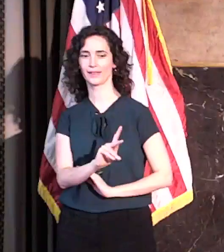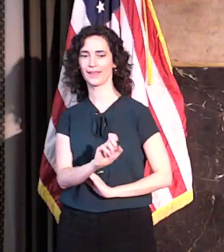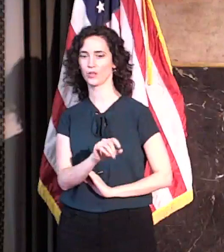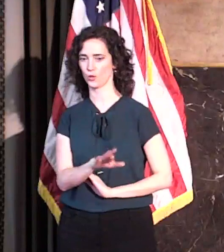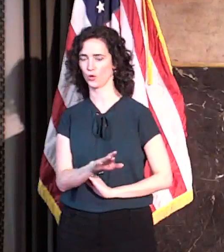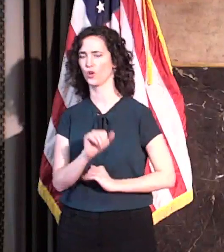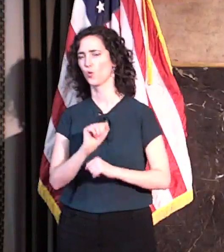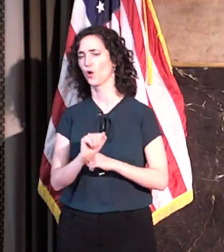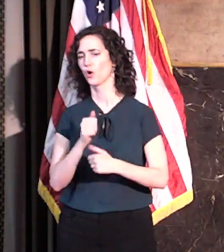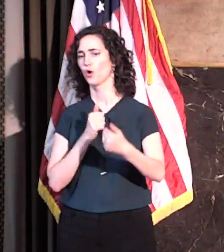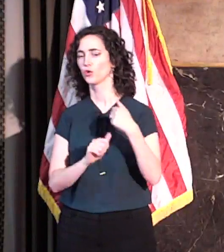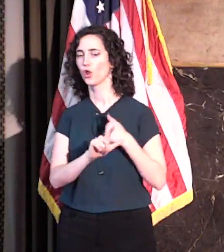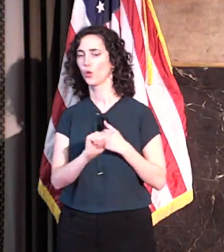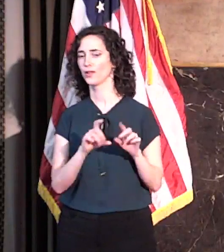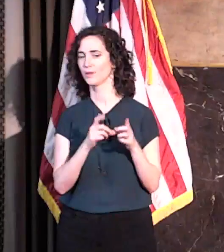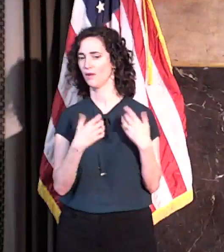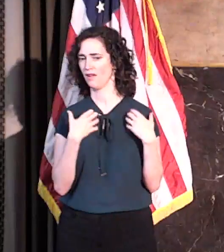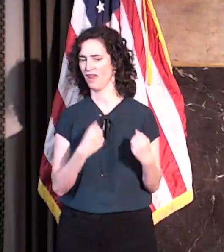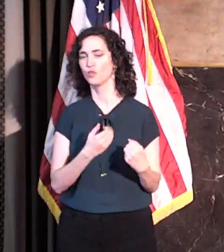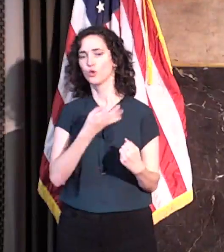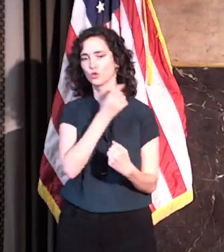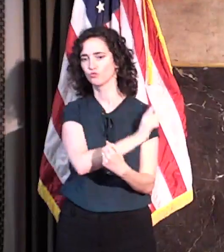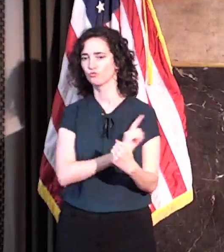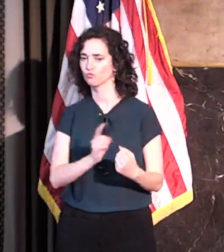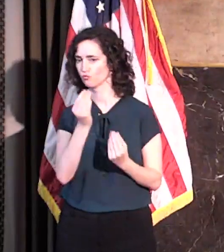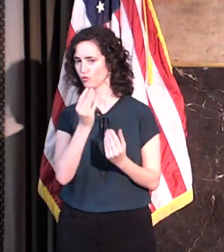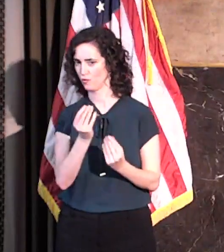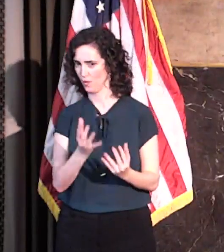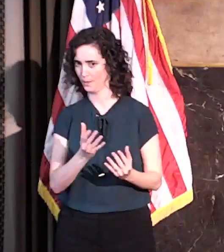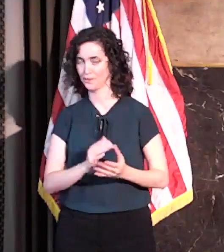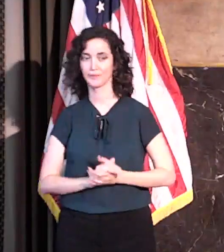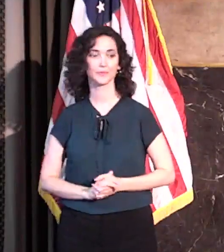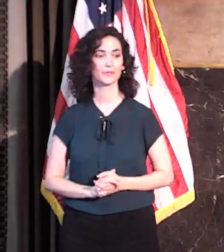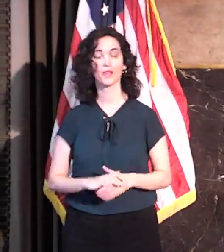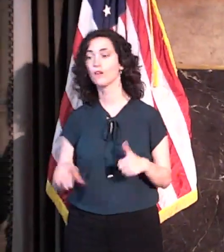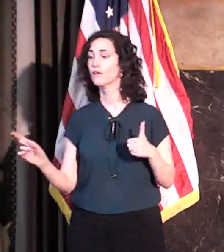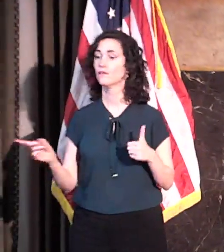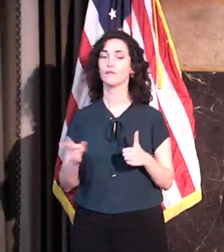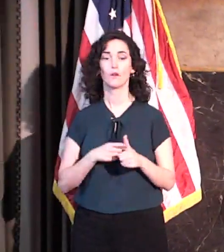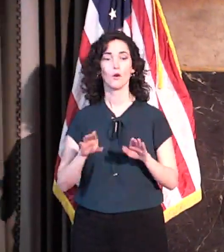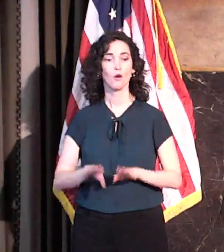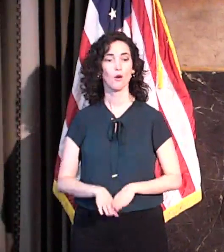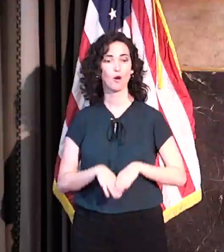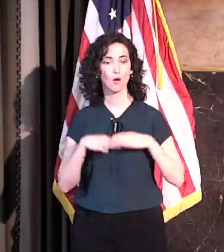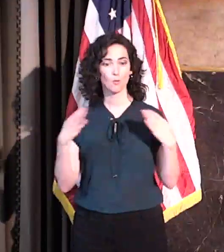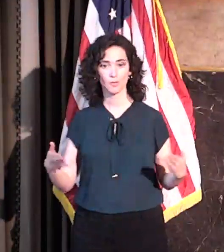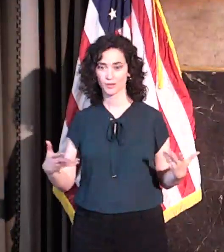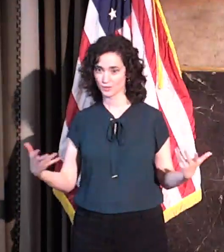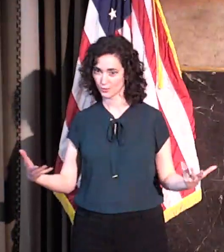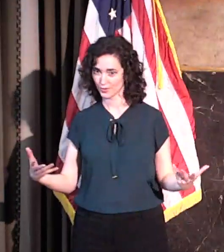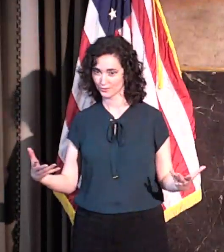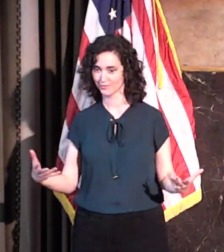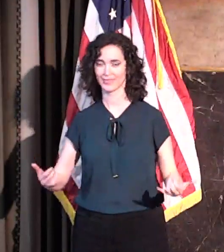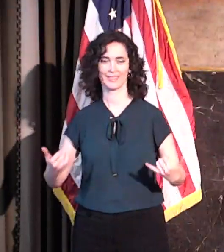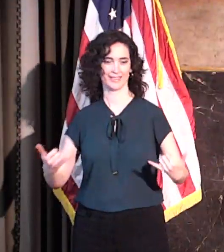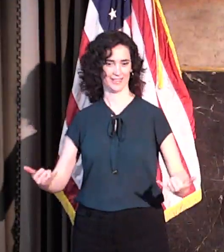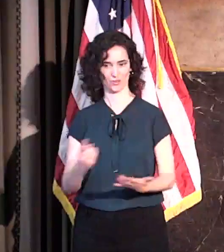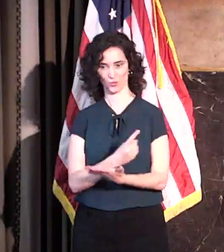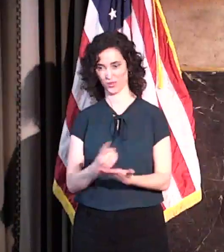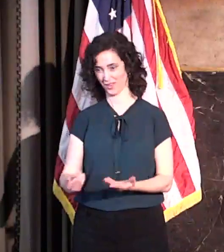some information for you in just a few moments. I want to start off today by acknowledging that this week